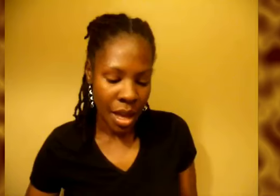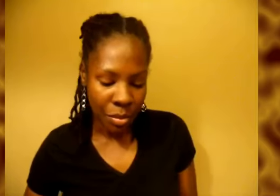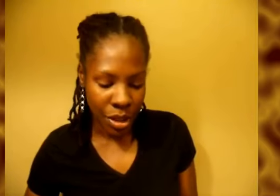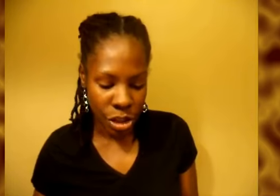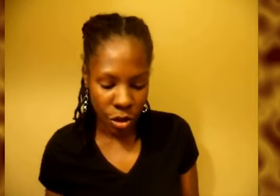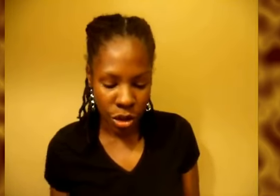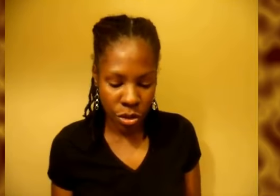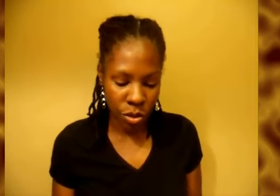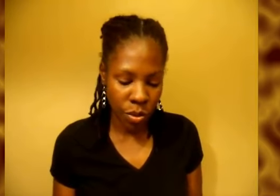I'm going to show you